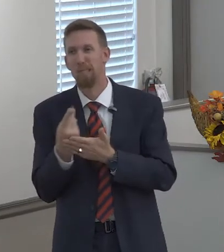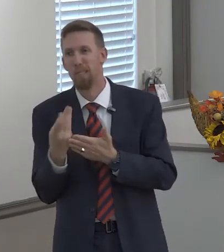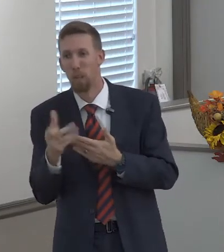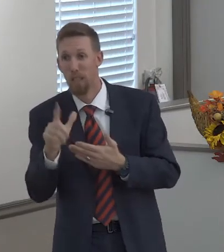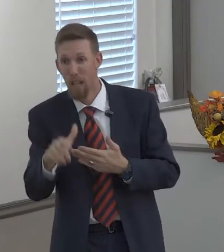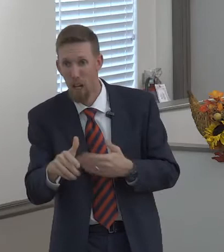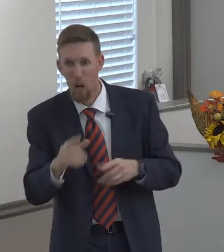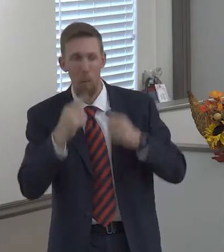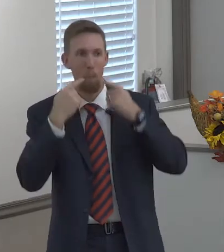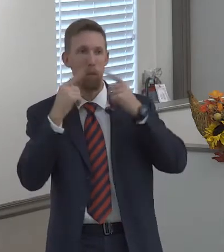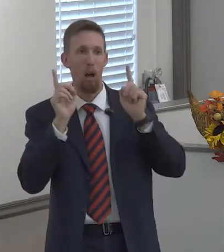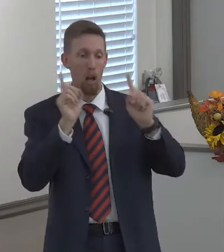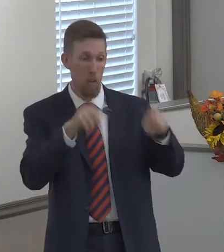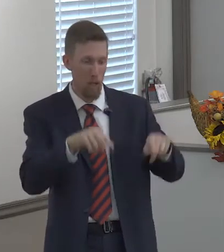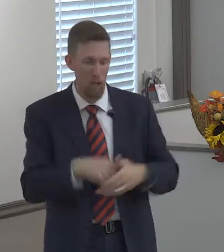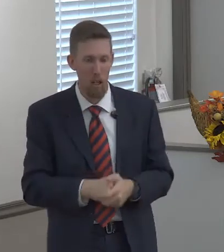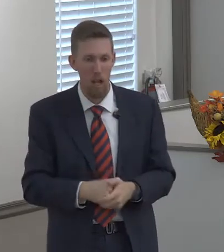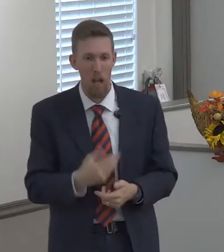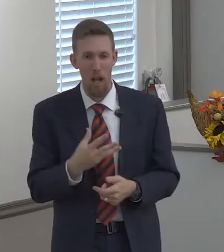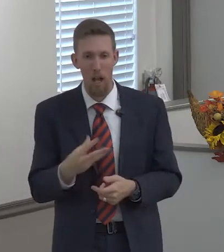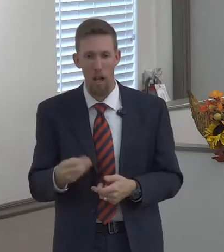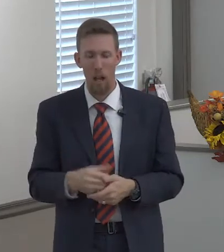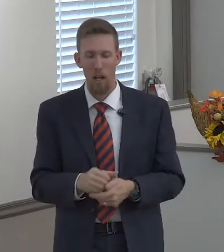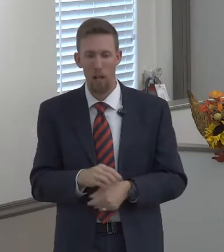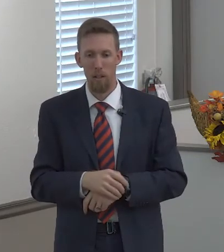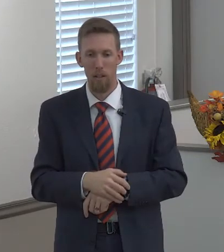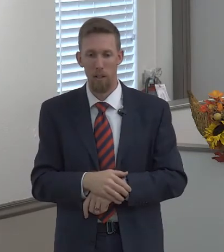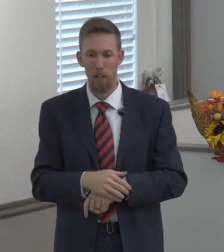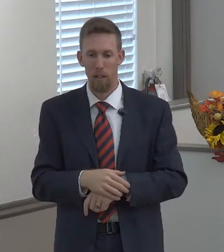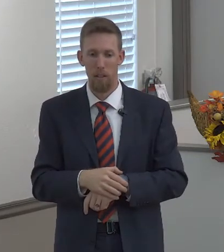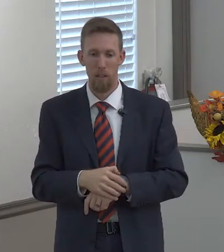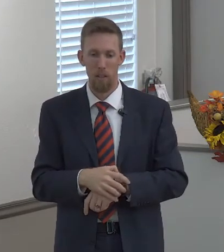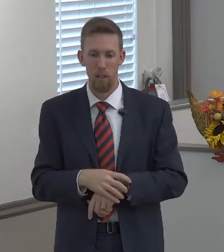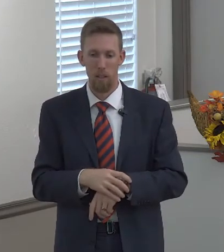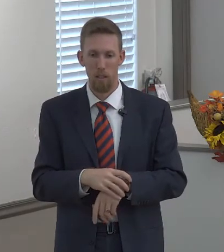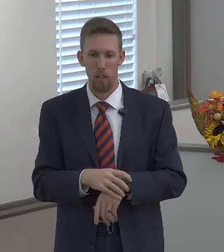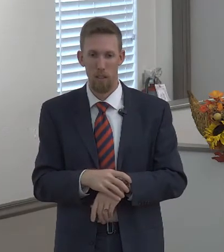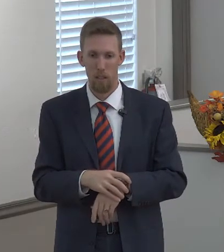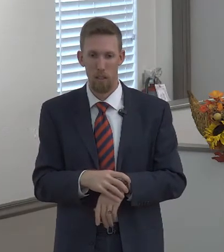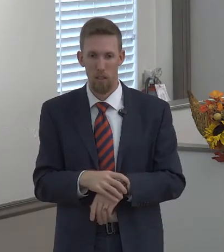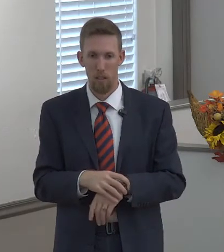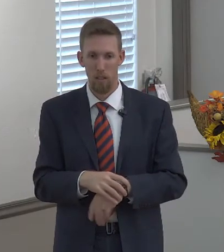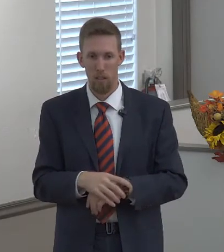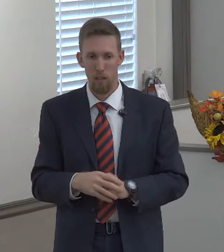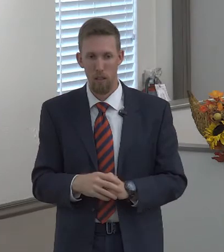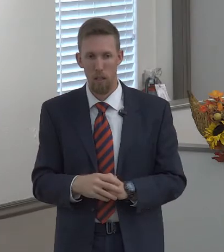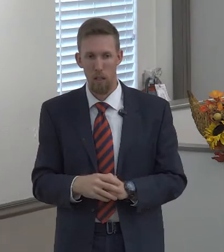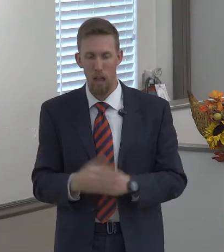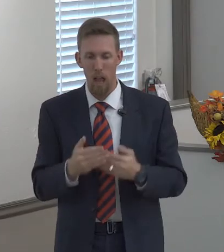I remember the devil put in my mind. He did. The devil puts things in your mind too.